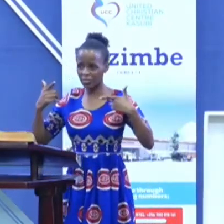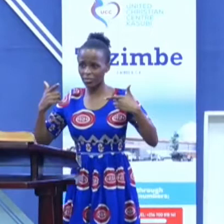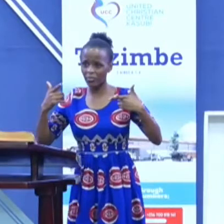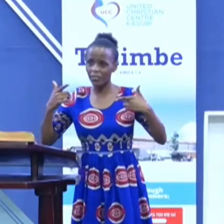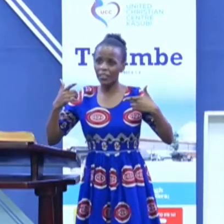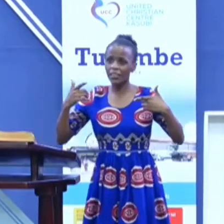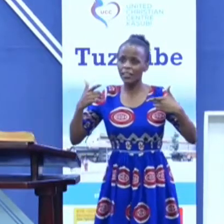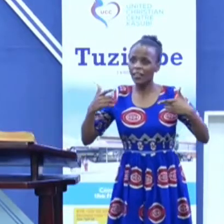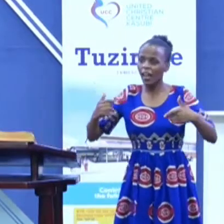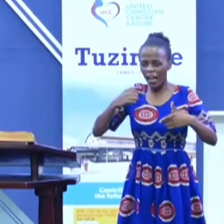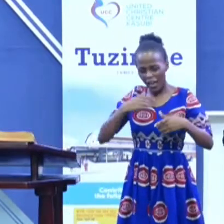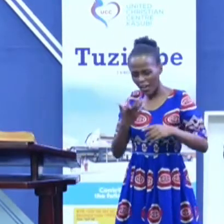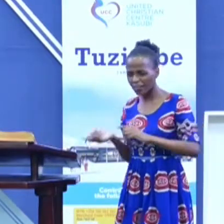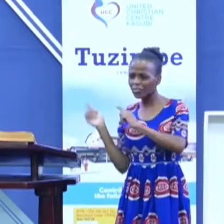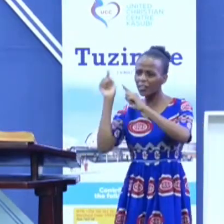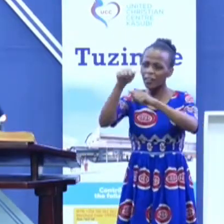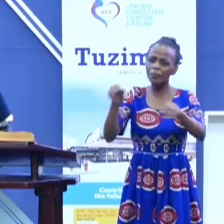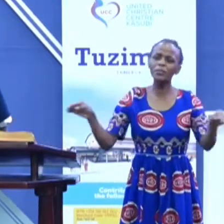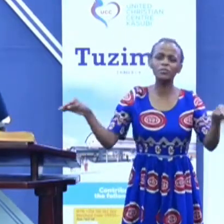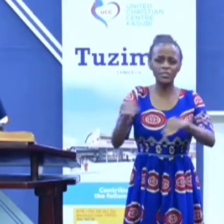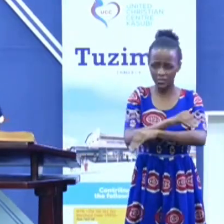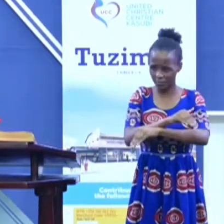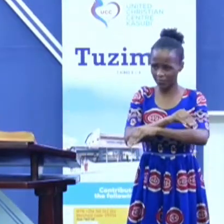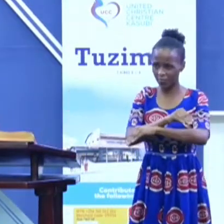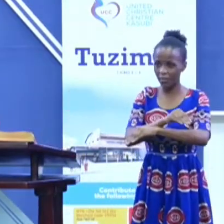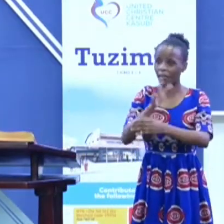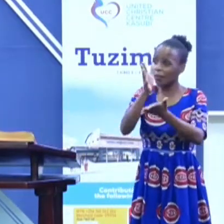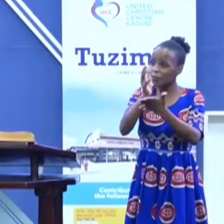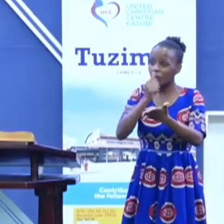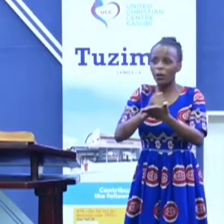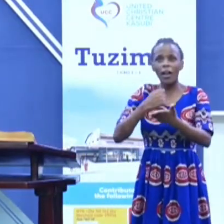our lives. Tuwanyise. I have come that we exchange.